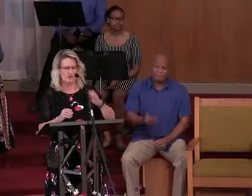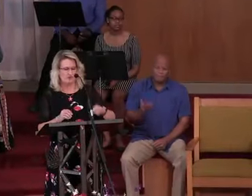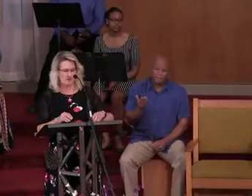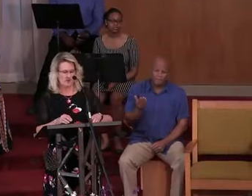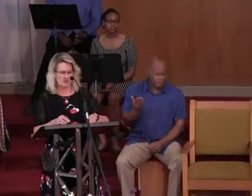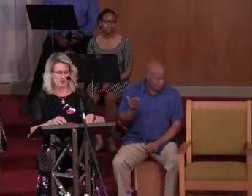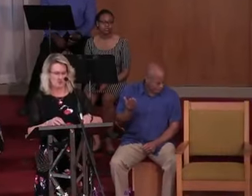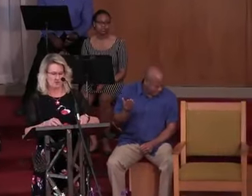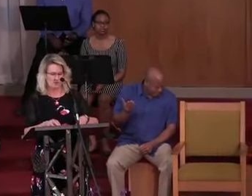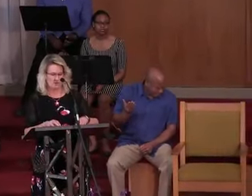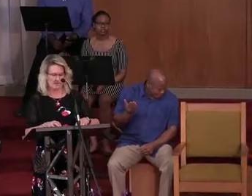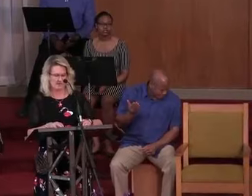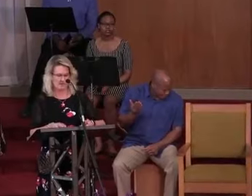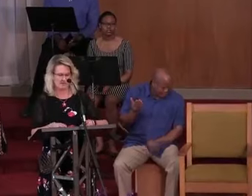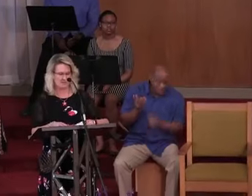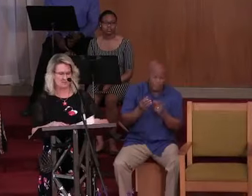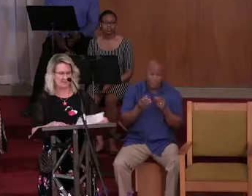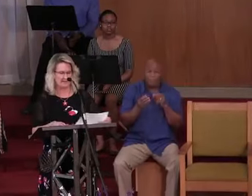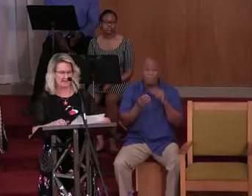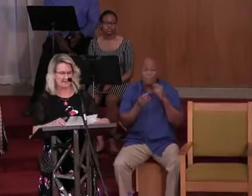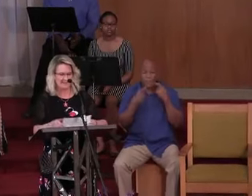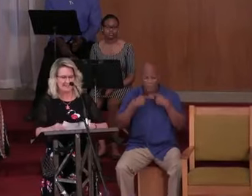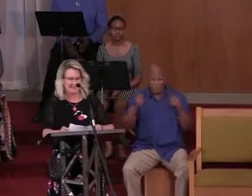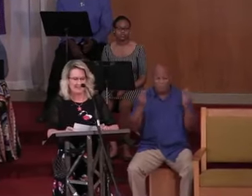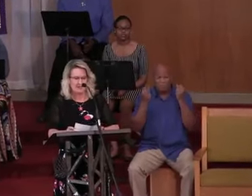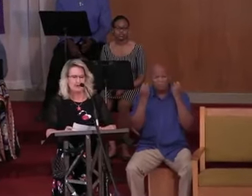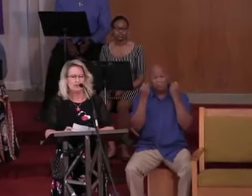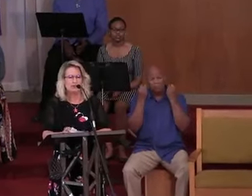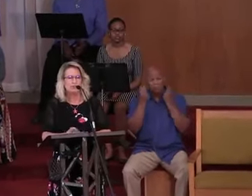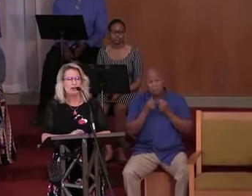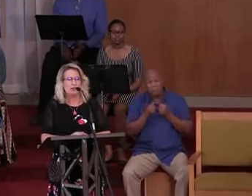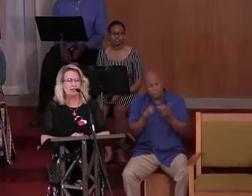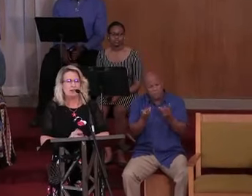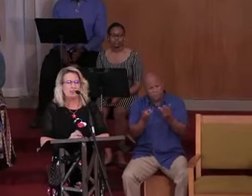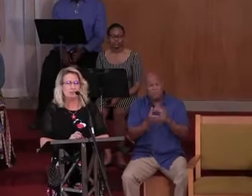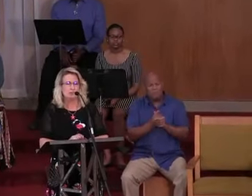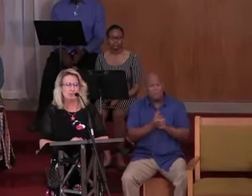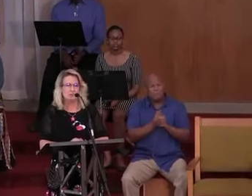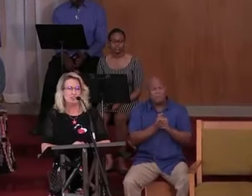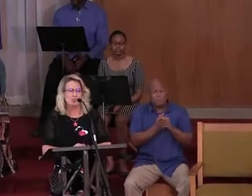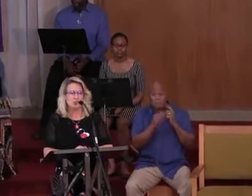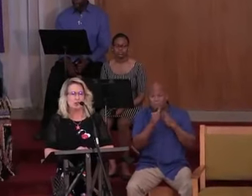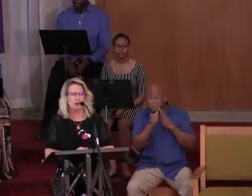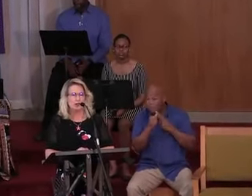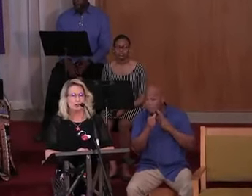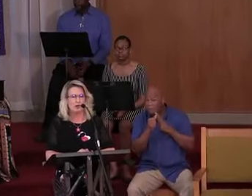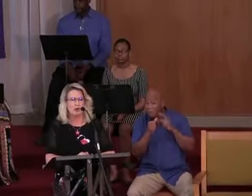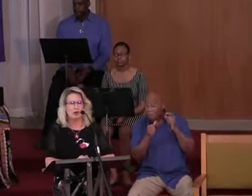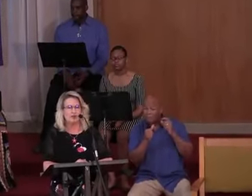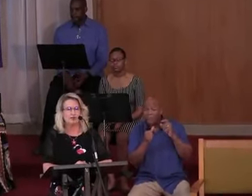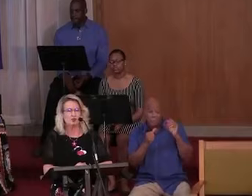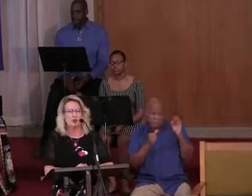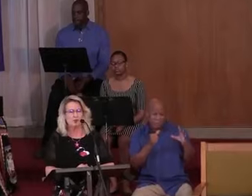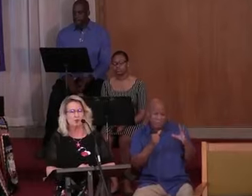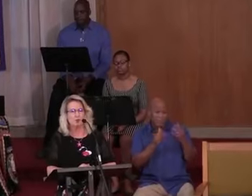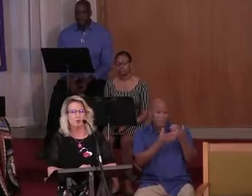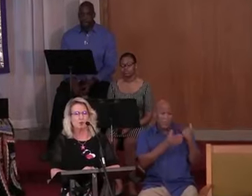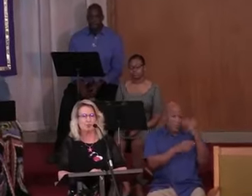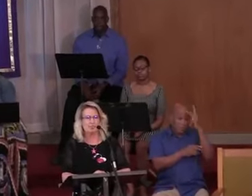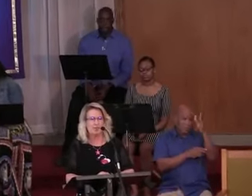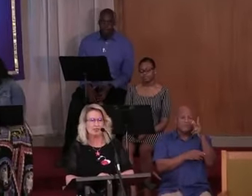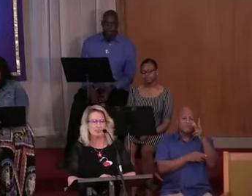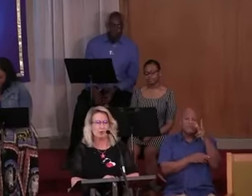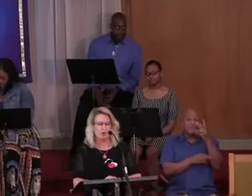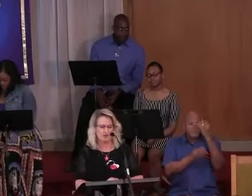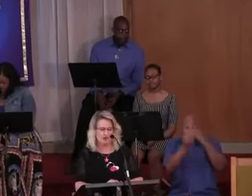We have a few important announcements this morning. First of all, as Pastor mentioned earlier, we are having drive-through